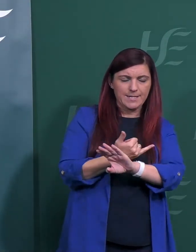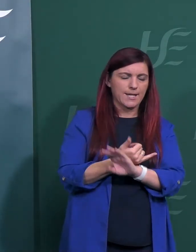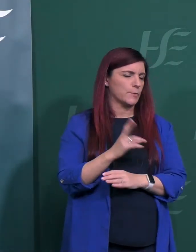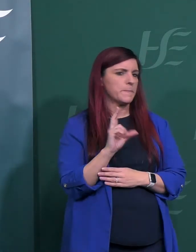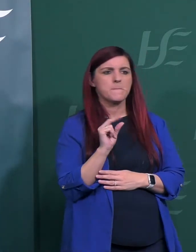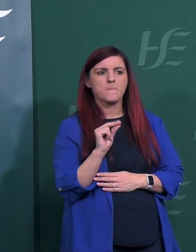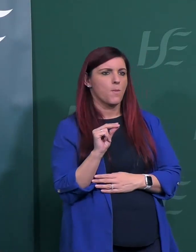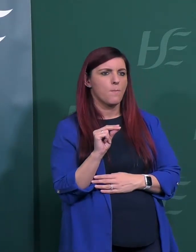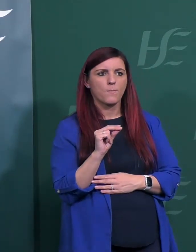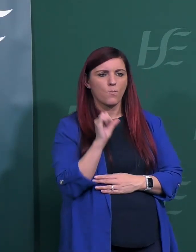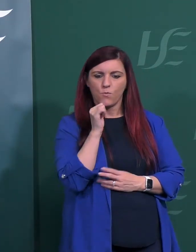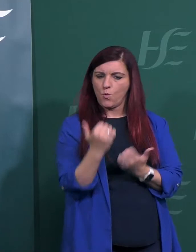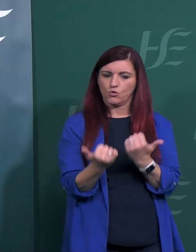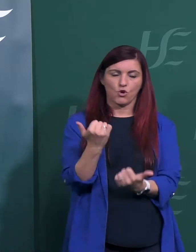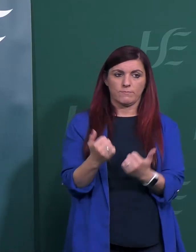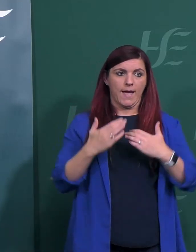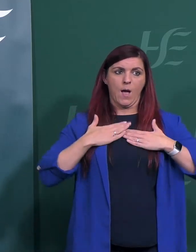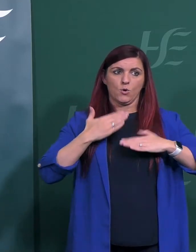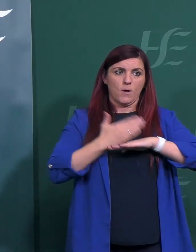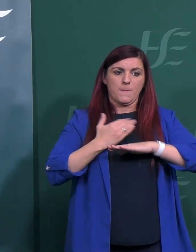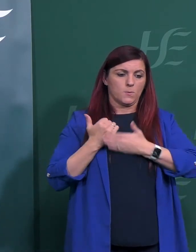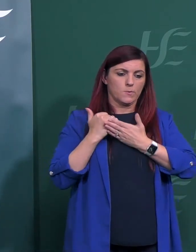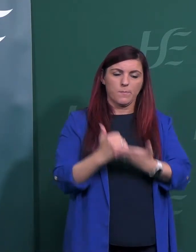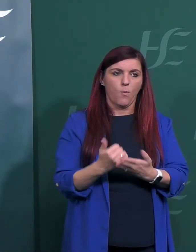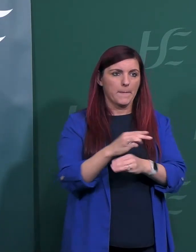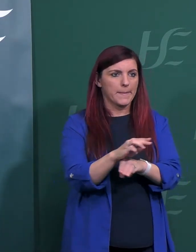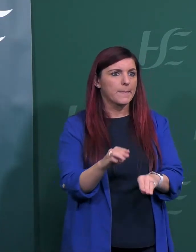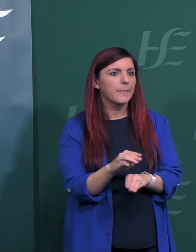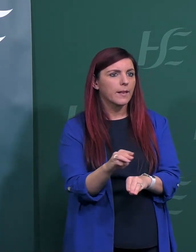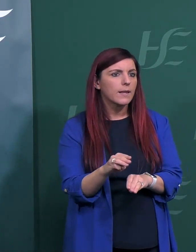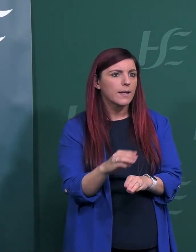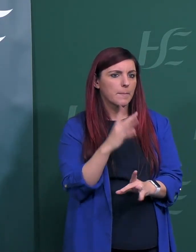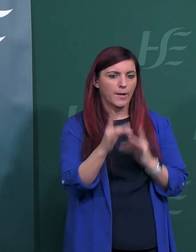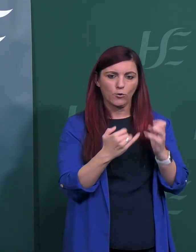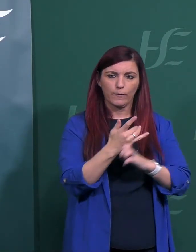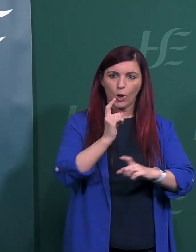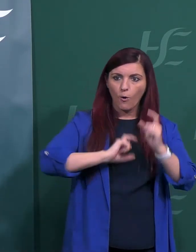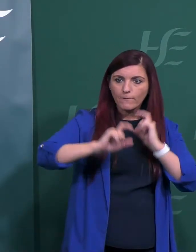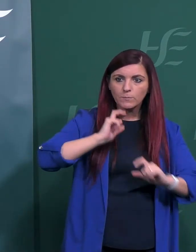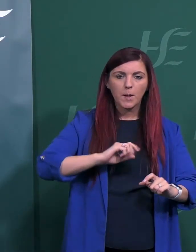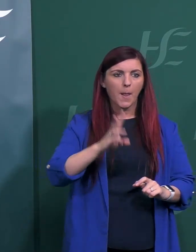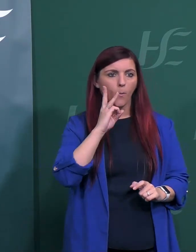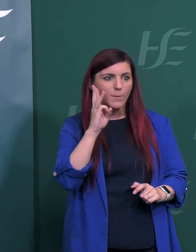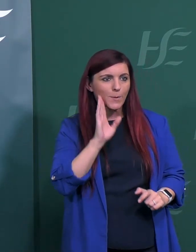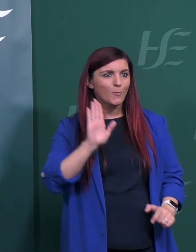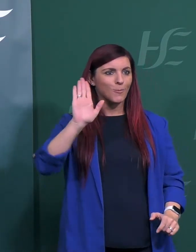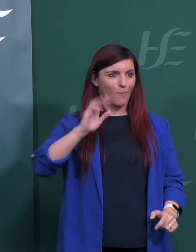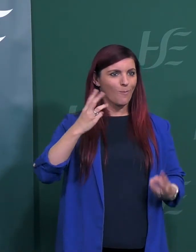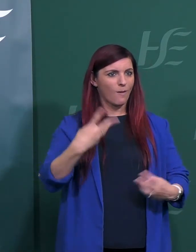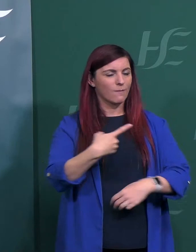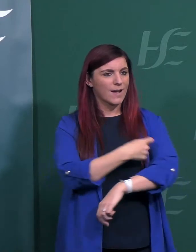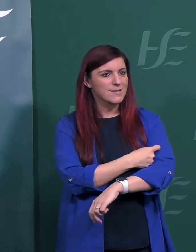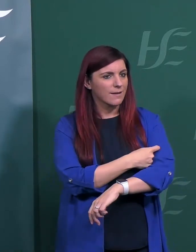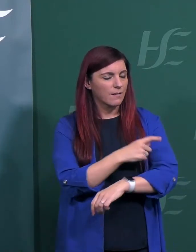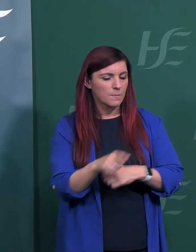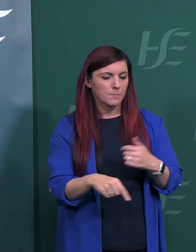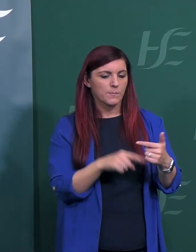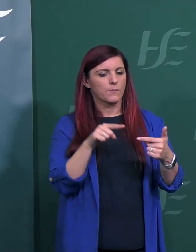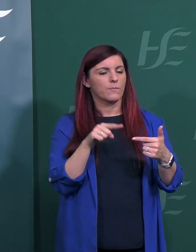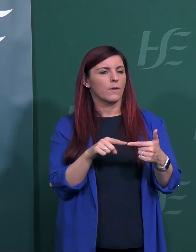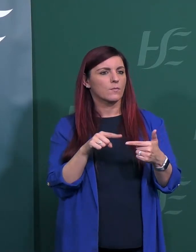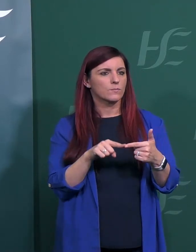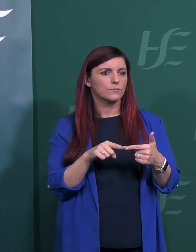for vaccination. We're there to support people and make them feel comfortable in coming forward. Secondly, is a